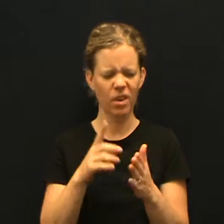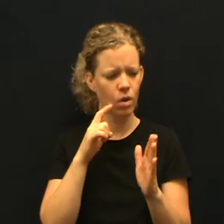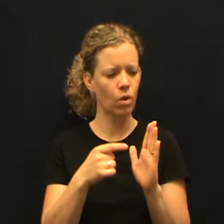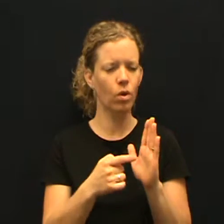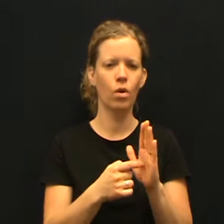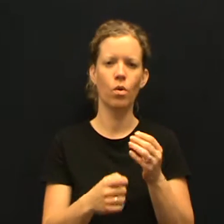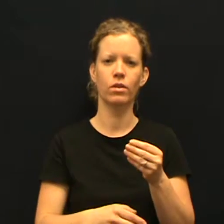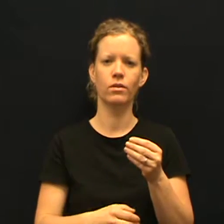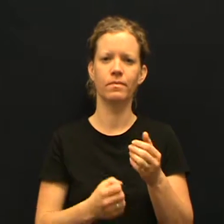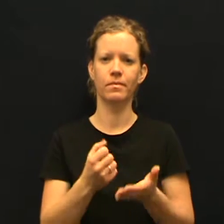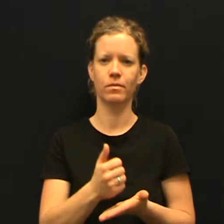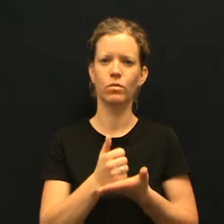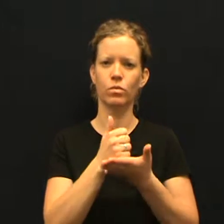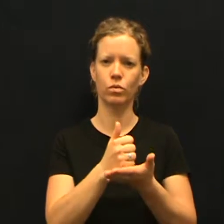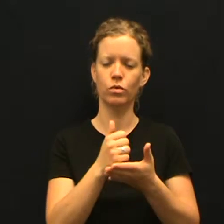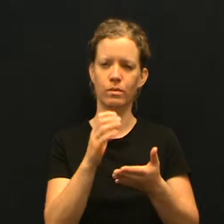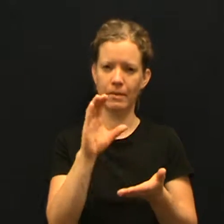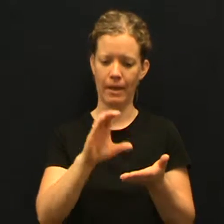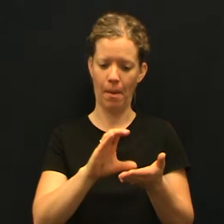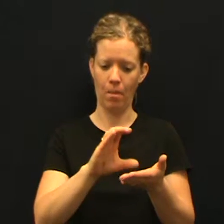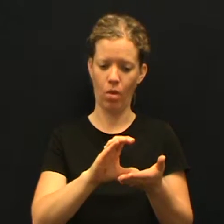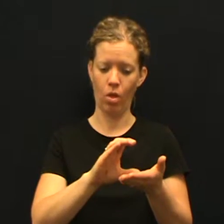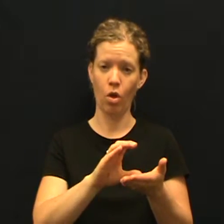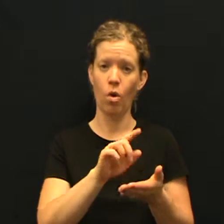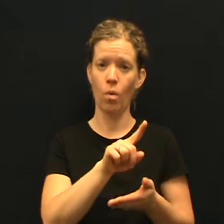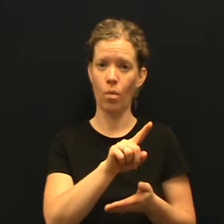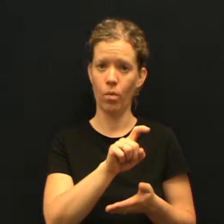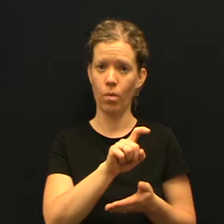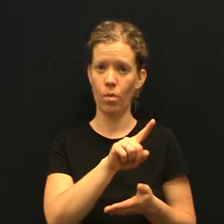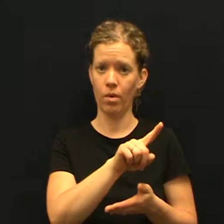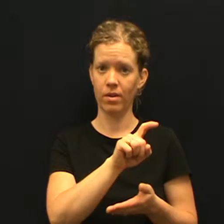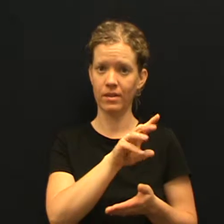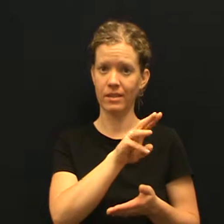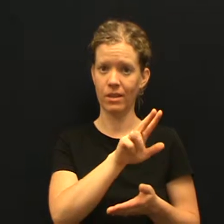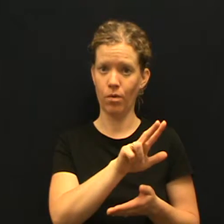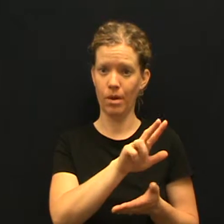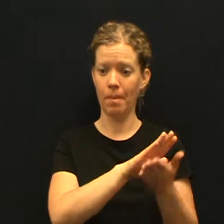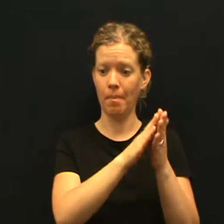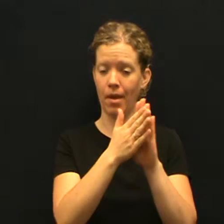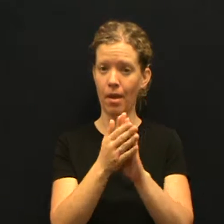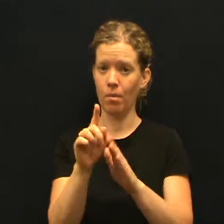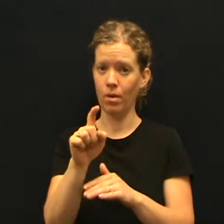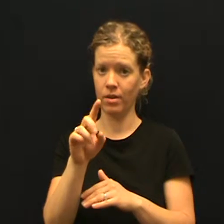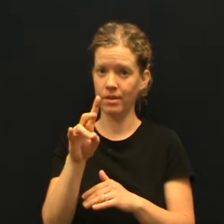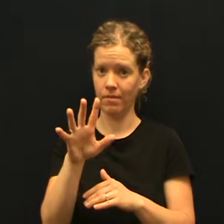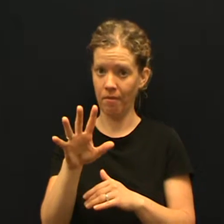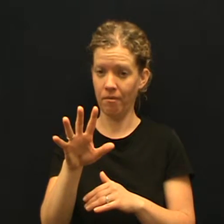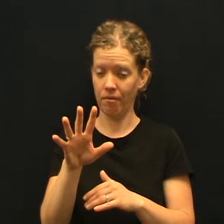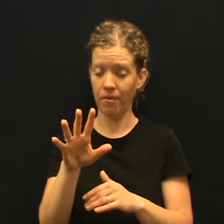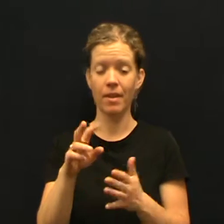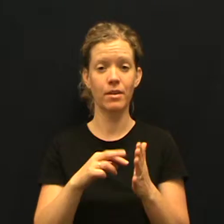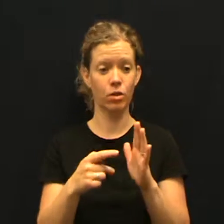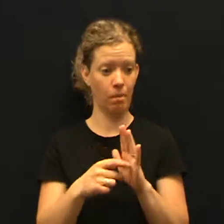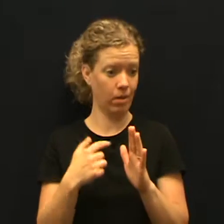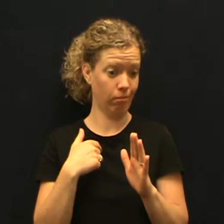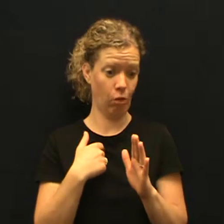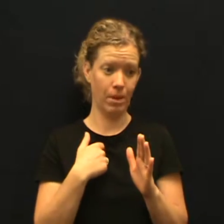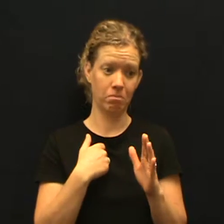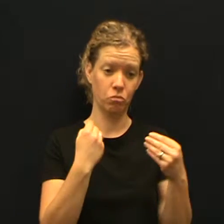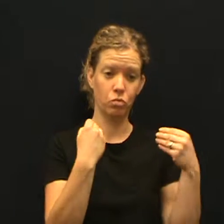capital increased from 163 to 175. So we apparently issued additional stock